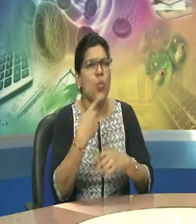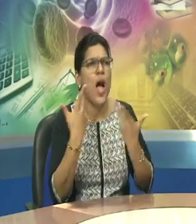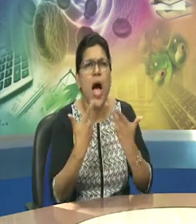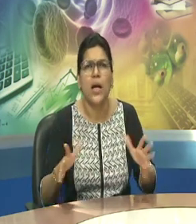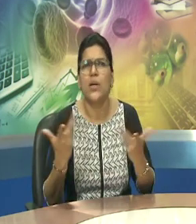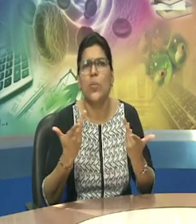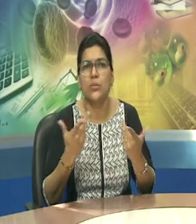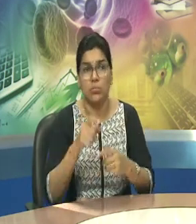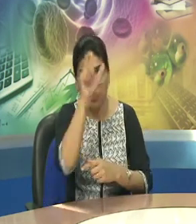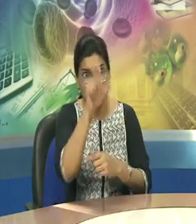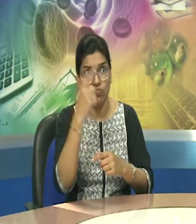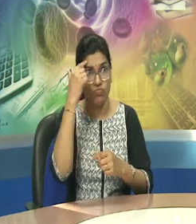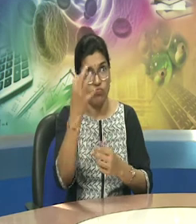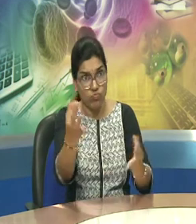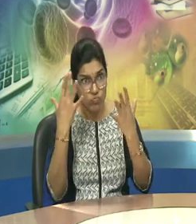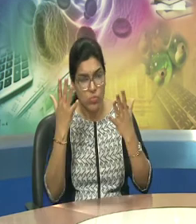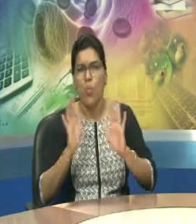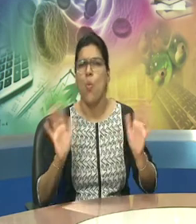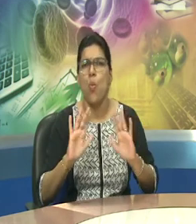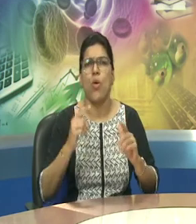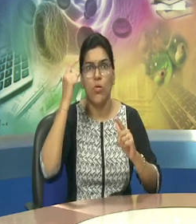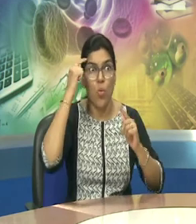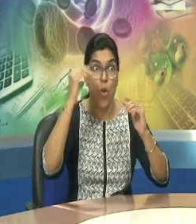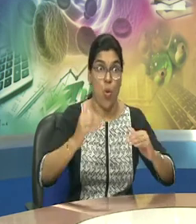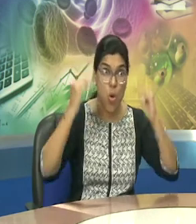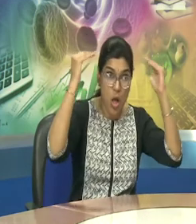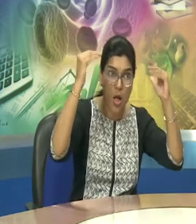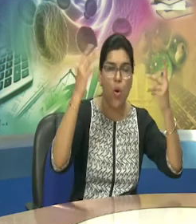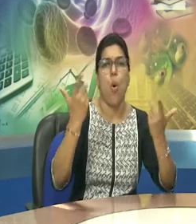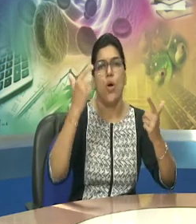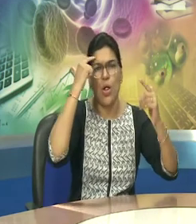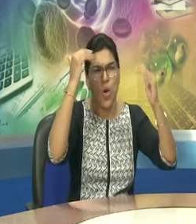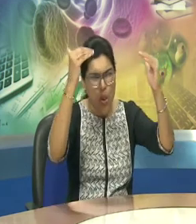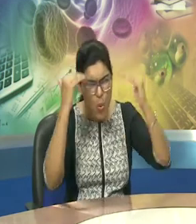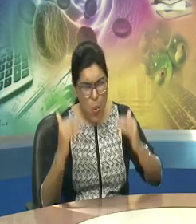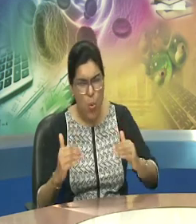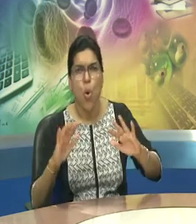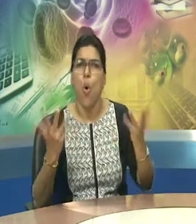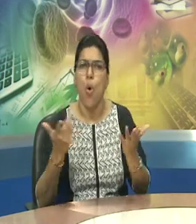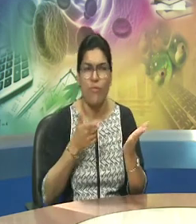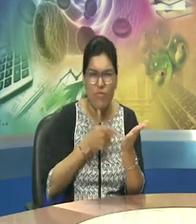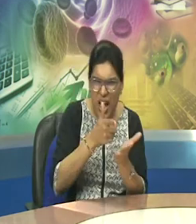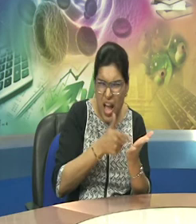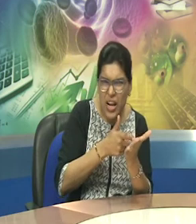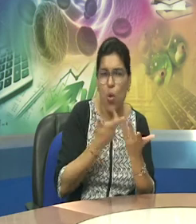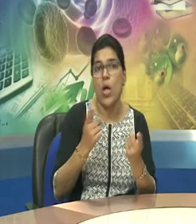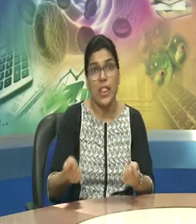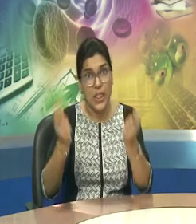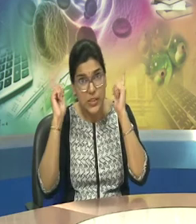business unit. He may be an existing entrepreneur or a new one, having a business background